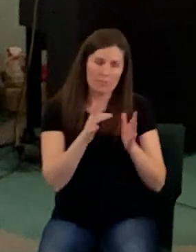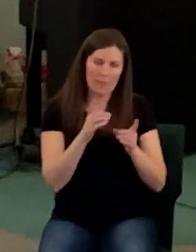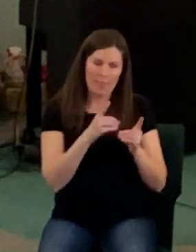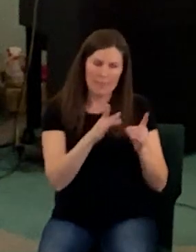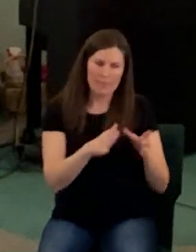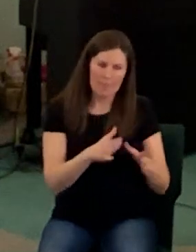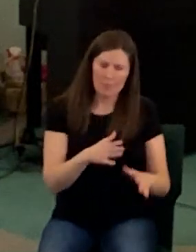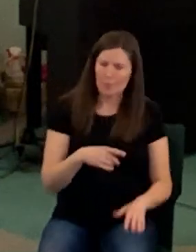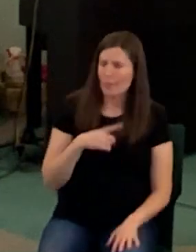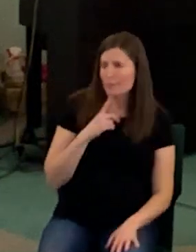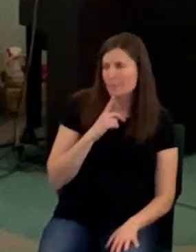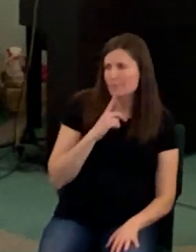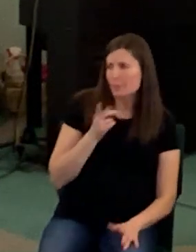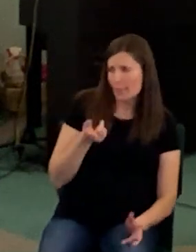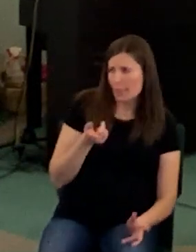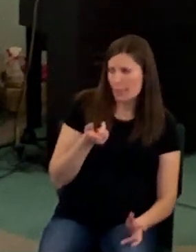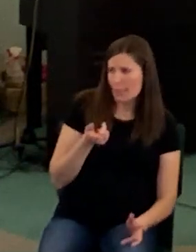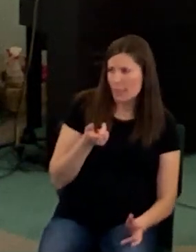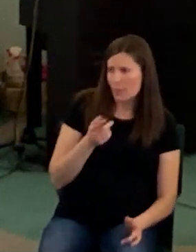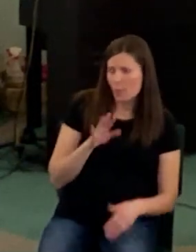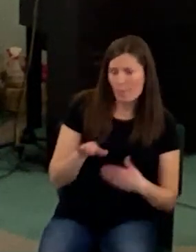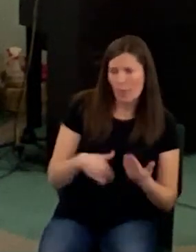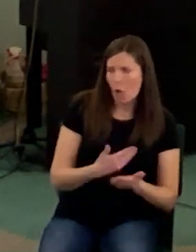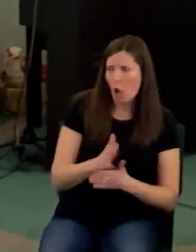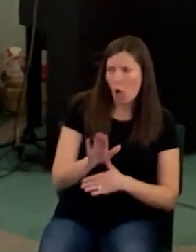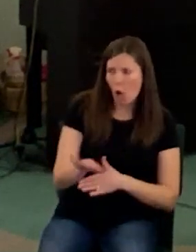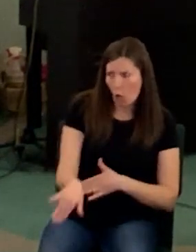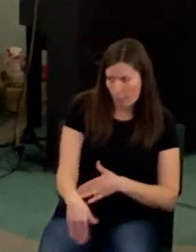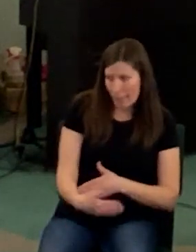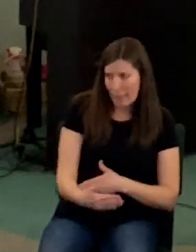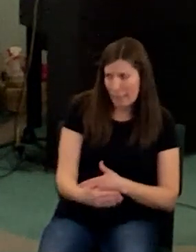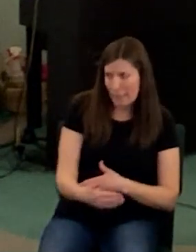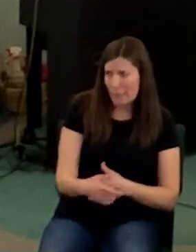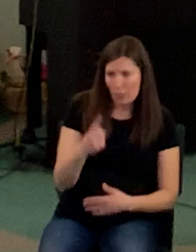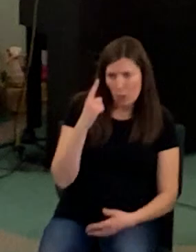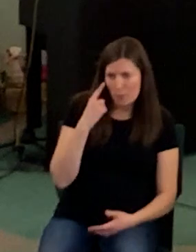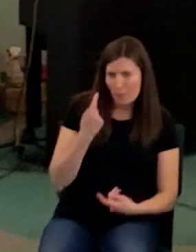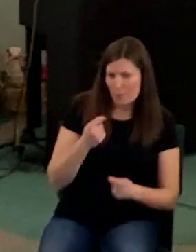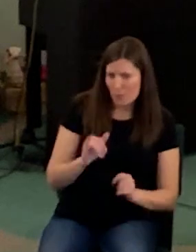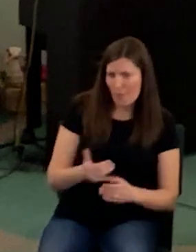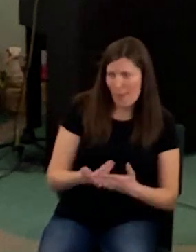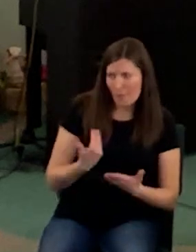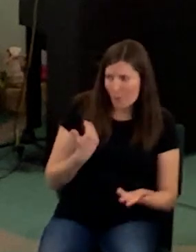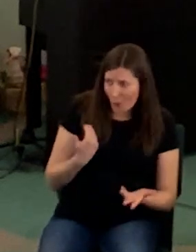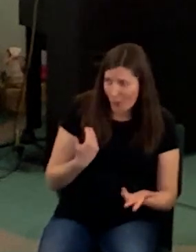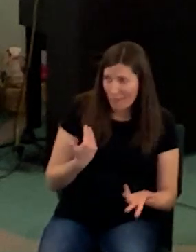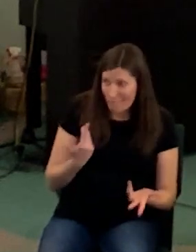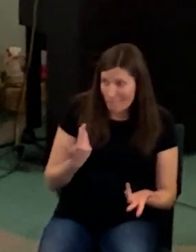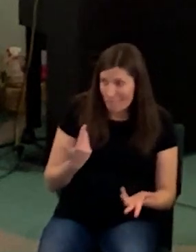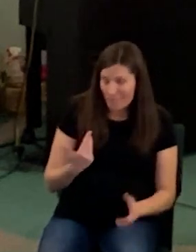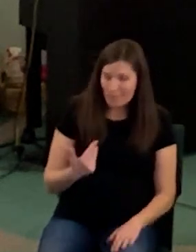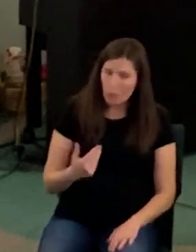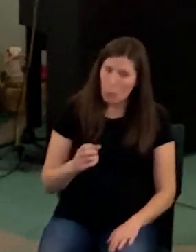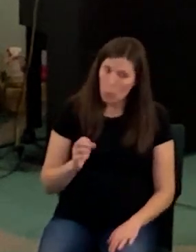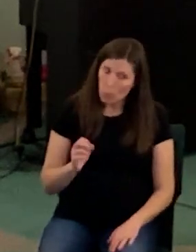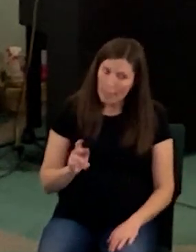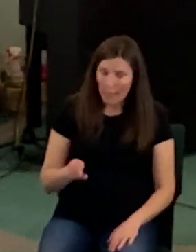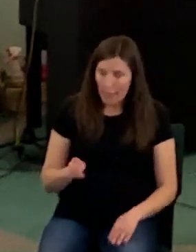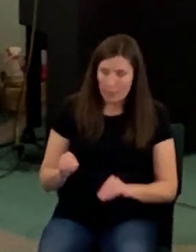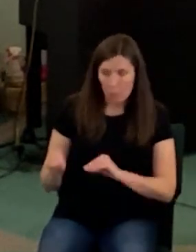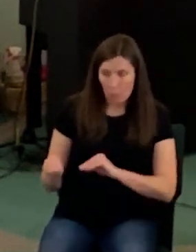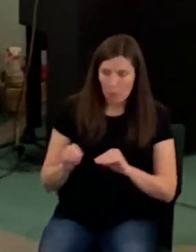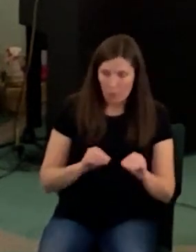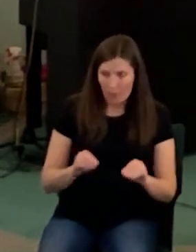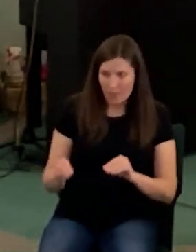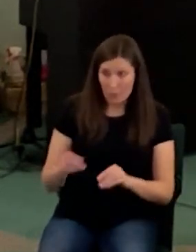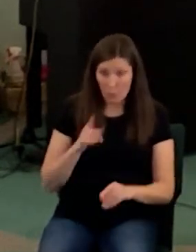We've been here all night. You don't think we've tried that before? Really? That's only like 8 feet difference? You think there are